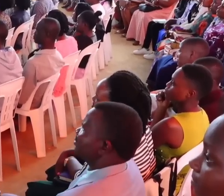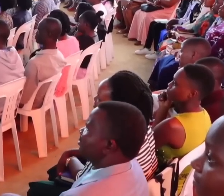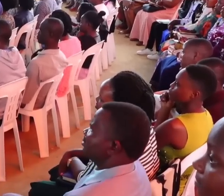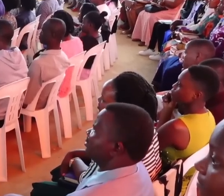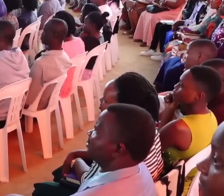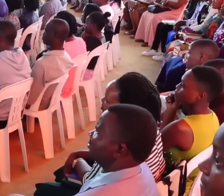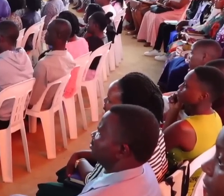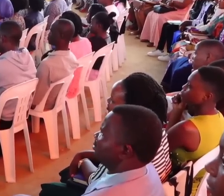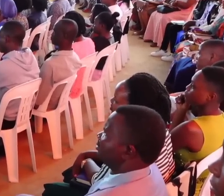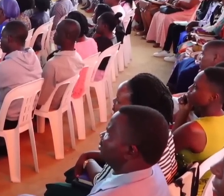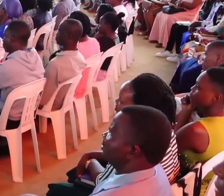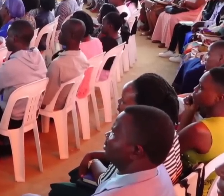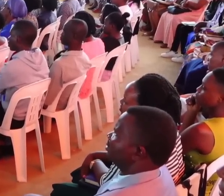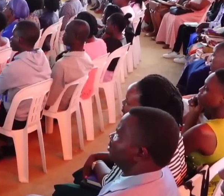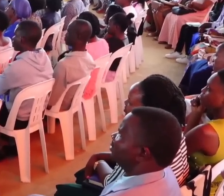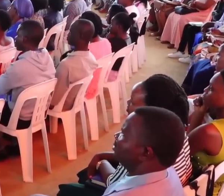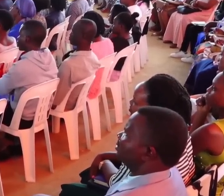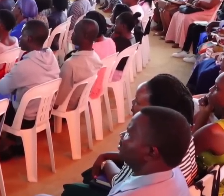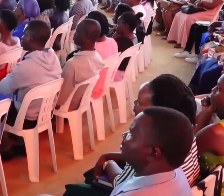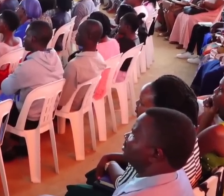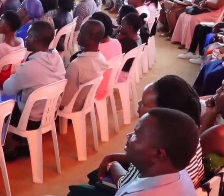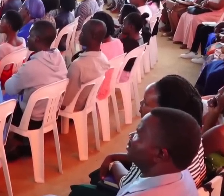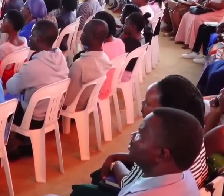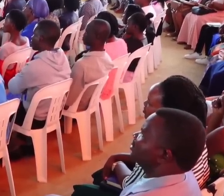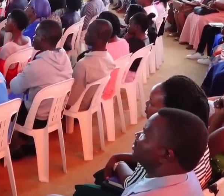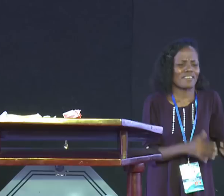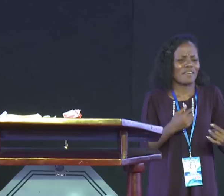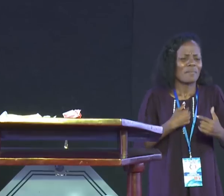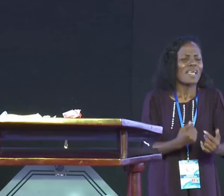kuno 2021 njagalanda bo bulungi bo.